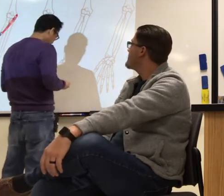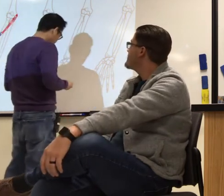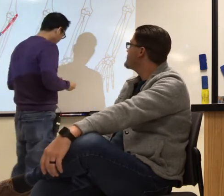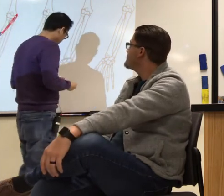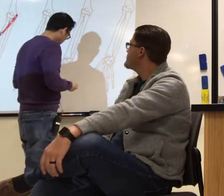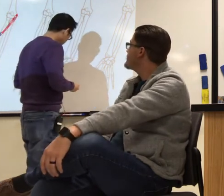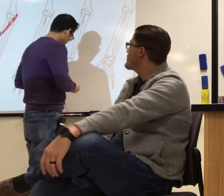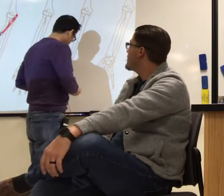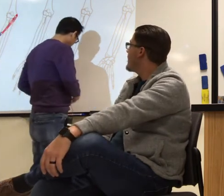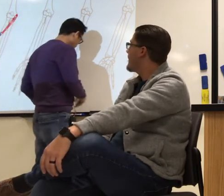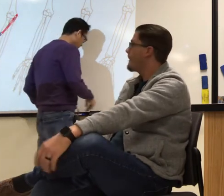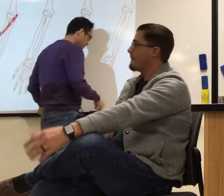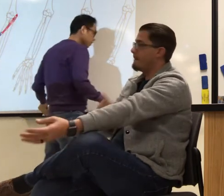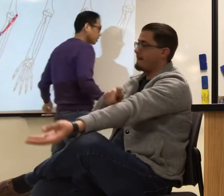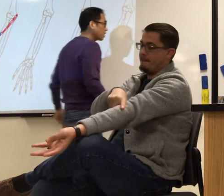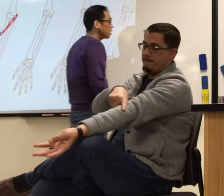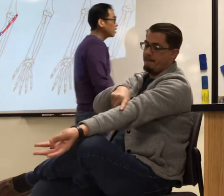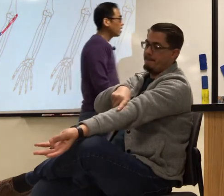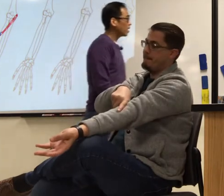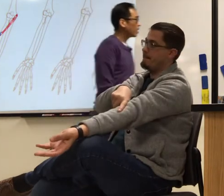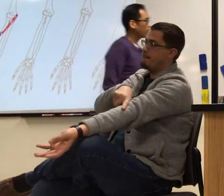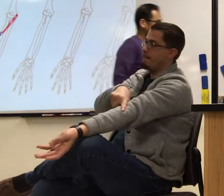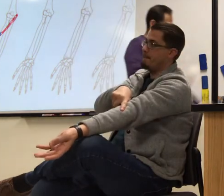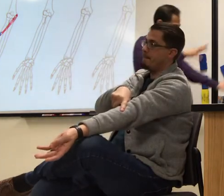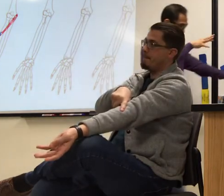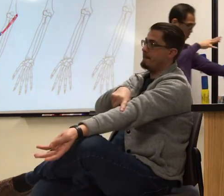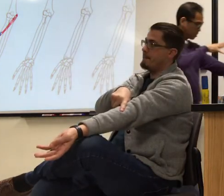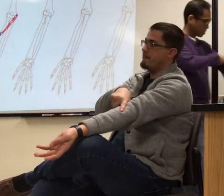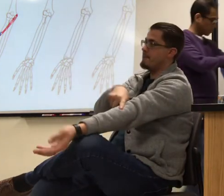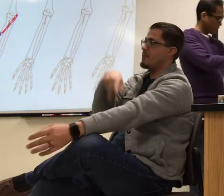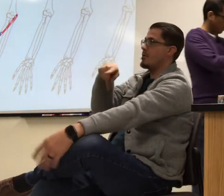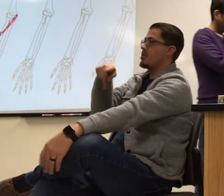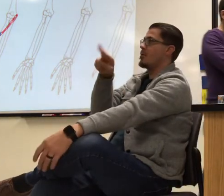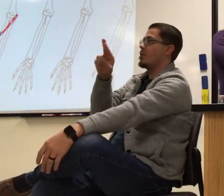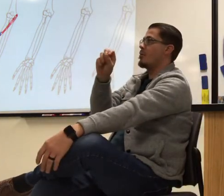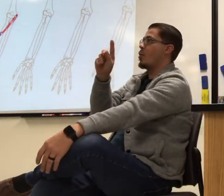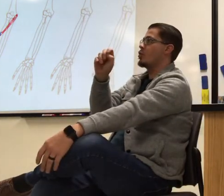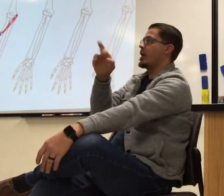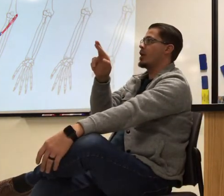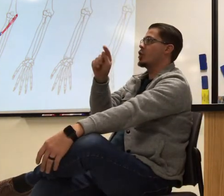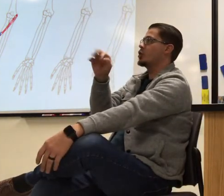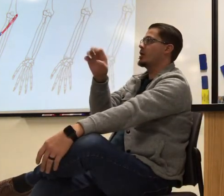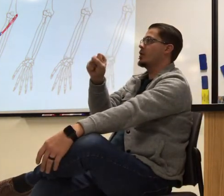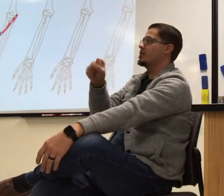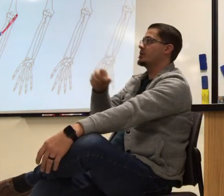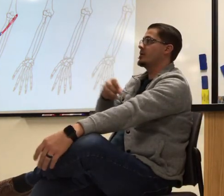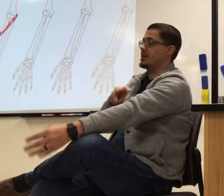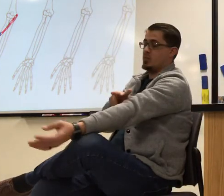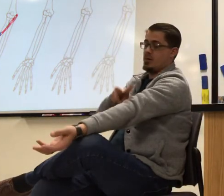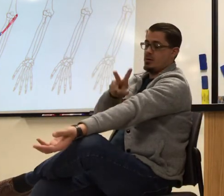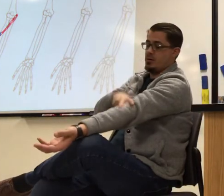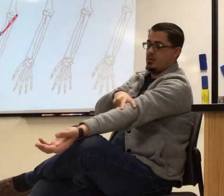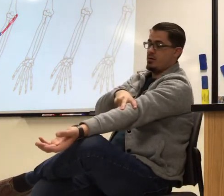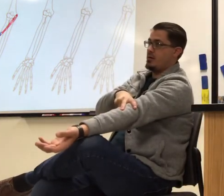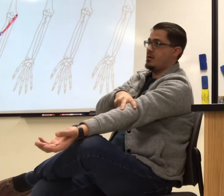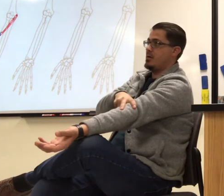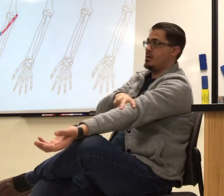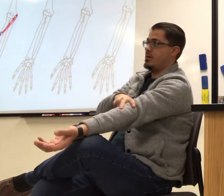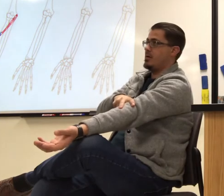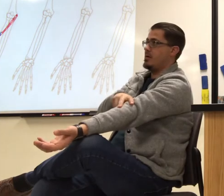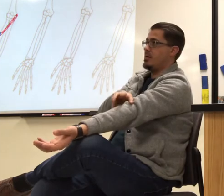That's pronator teres, let's move on. Next one, flexor carpi radialis.